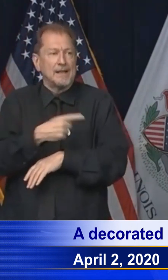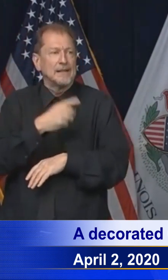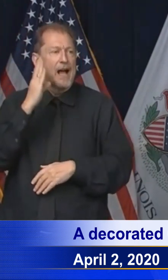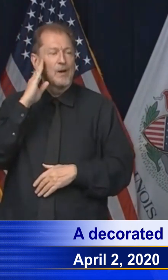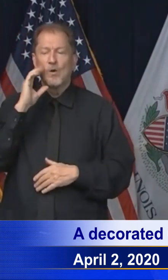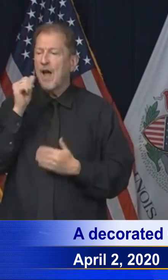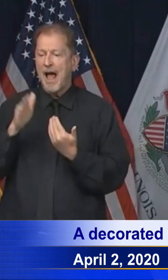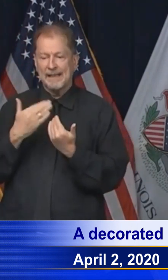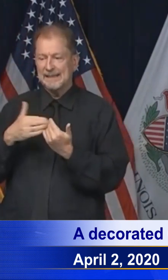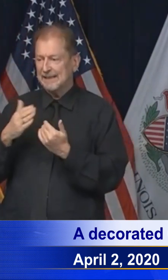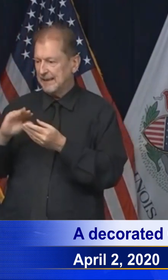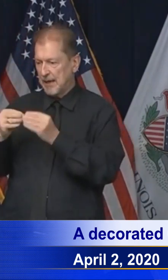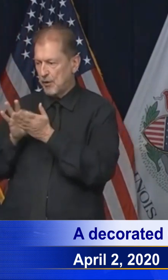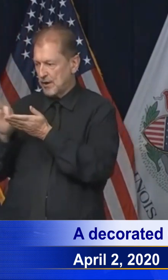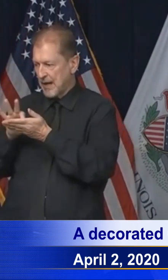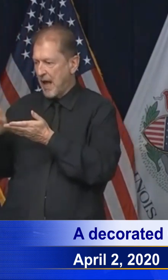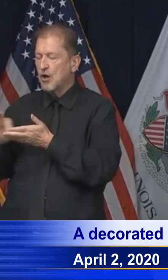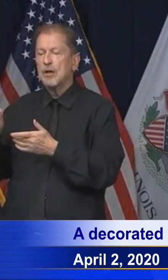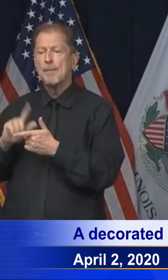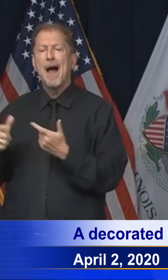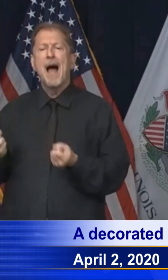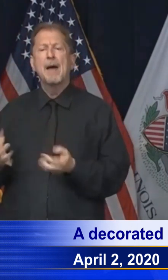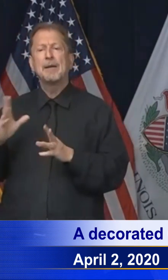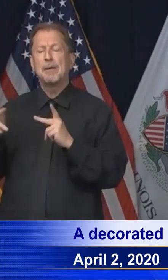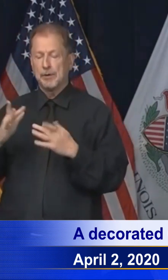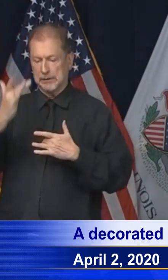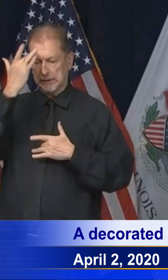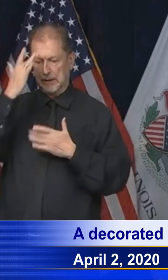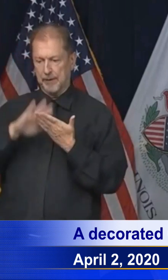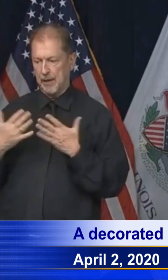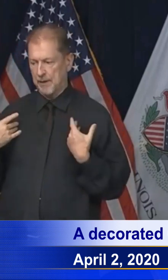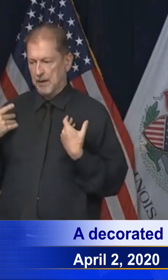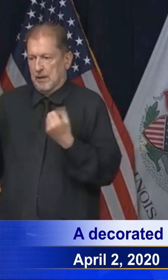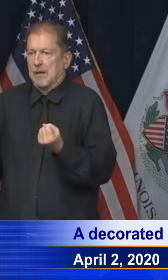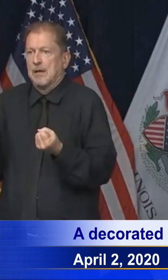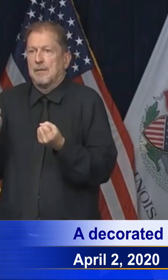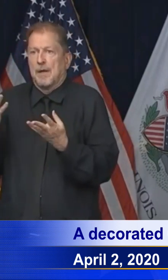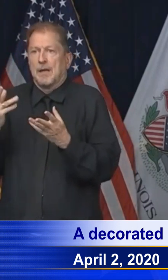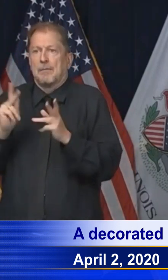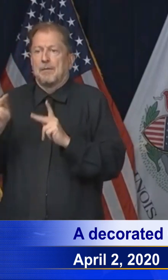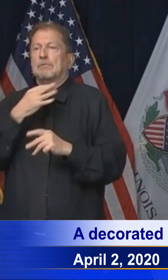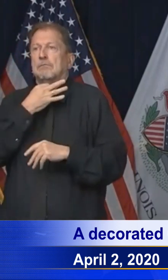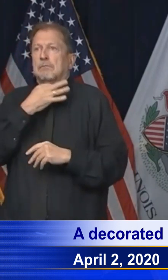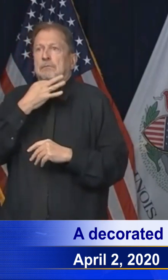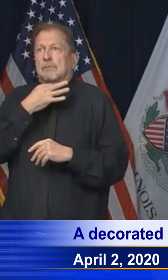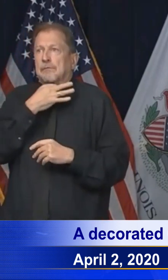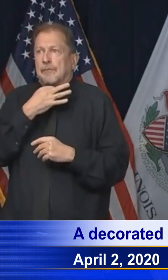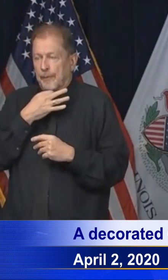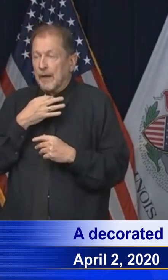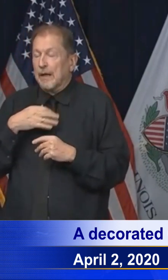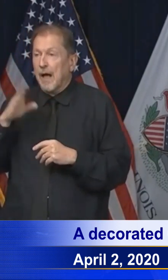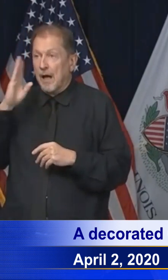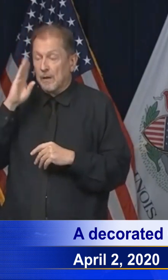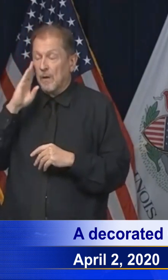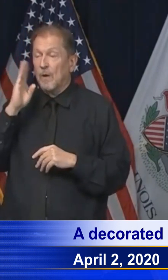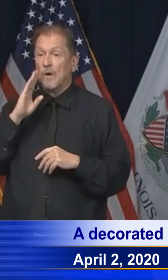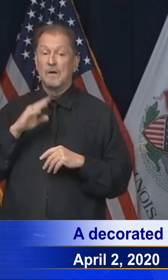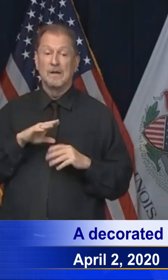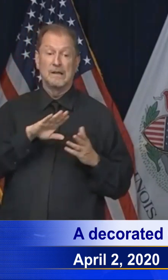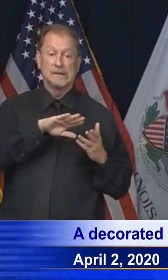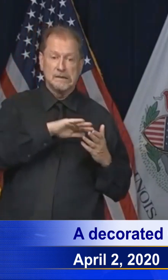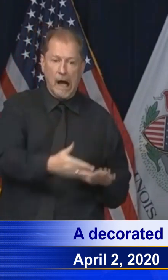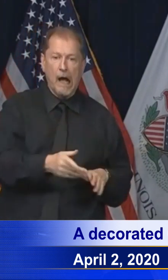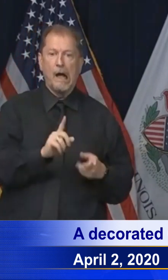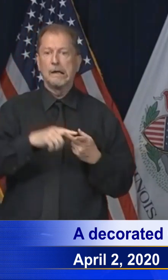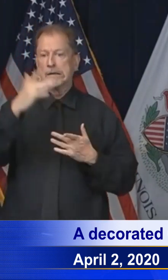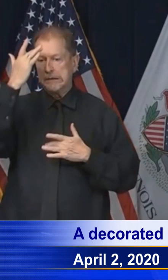tough metric to track, but do you have any update on that? I think there are a lot of folks out there looking for some sort of silver lining in the numbers regarding